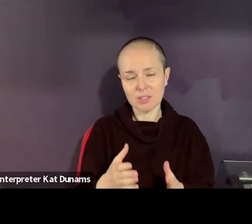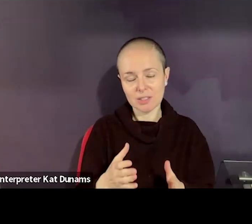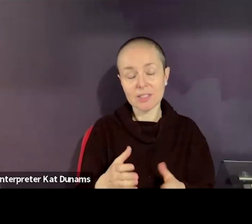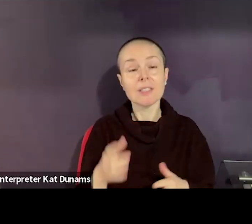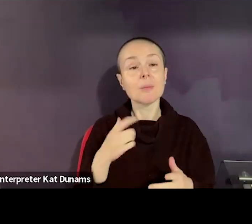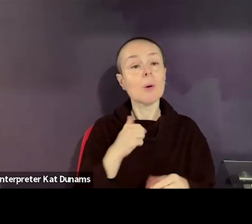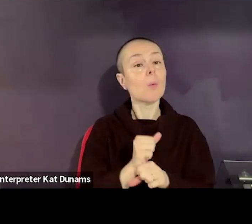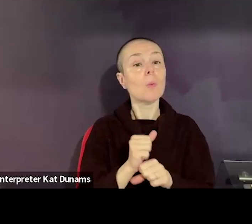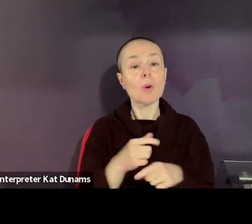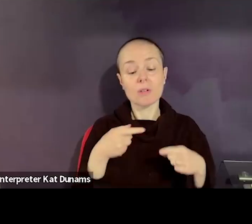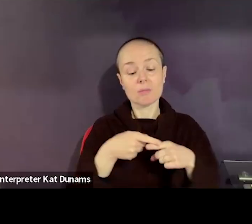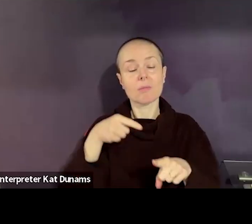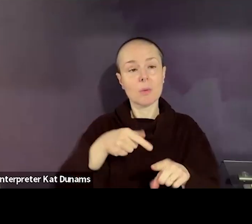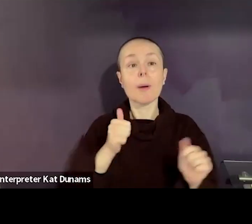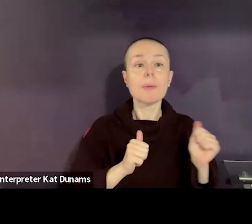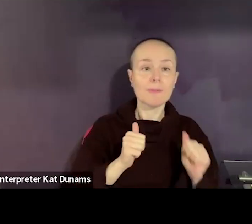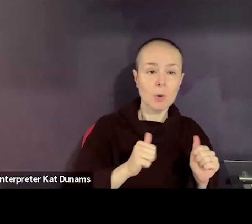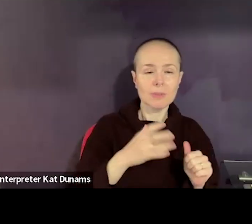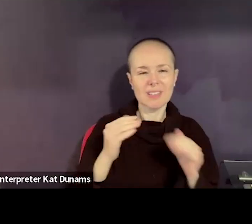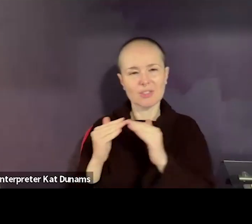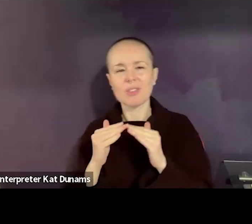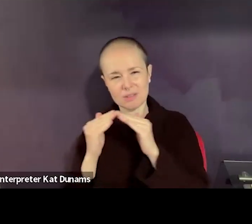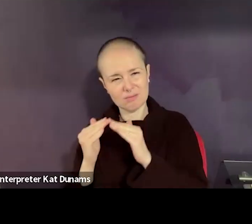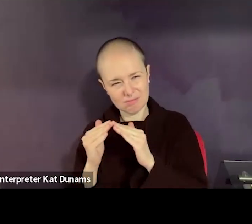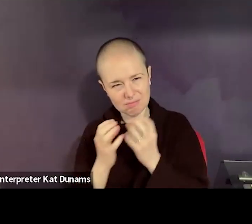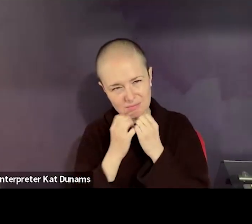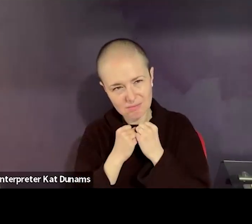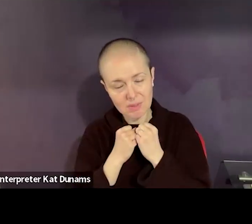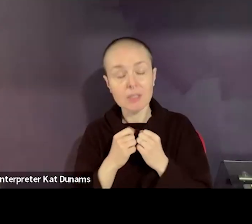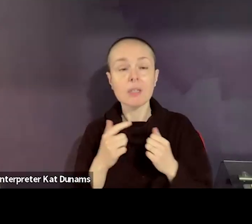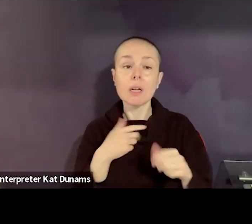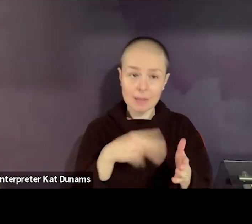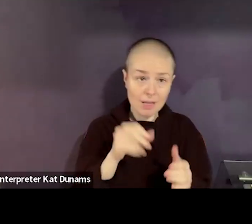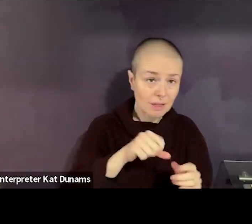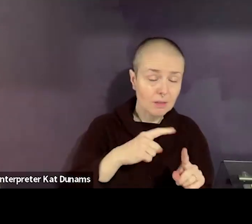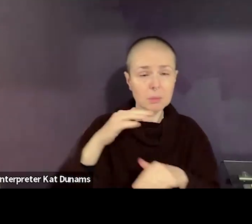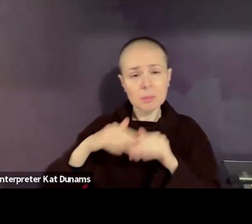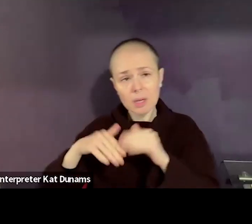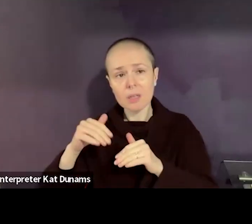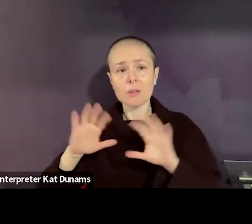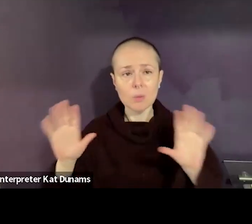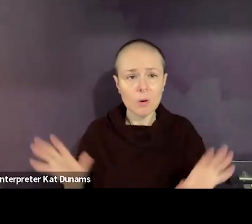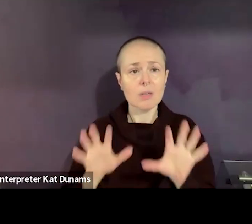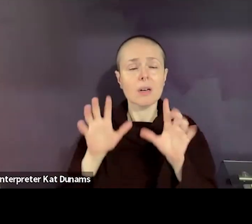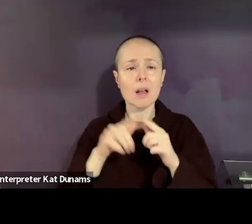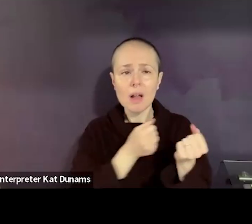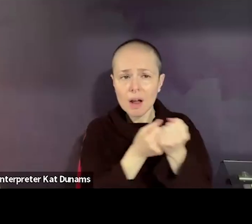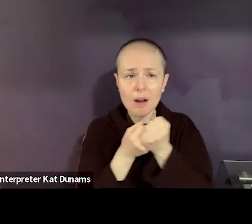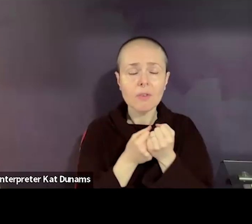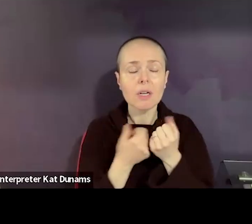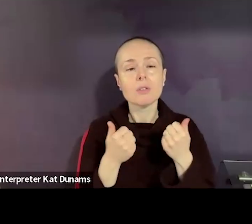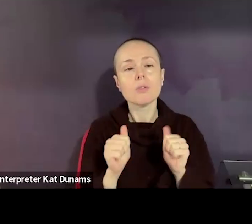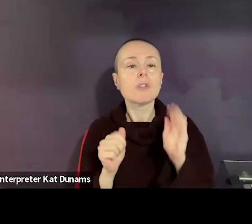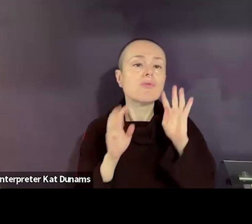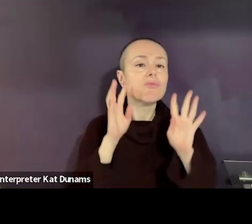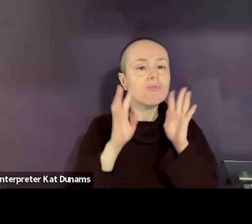and justice. Yes, I dance, but I also build, I organize, I advocate, and I work to try to find creative ways to support my